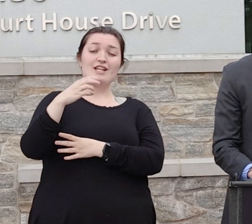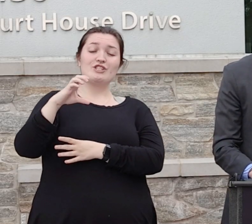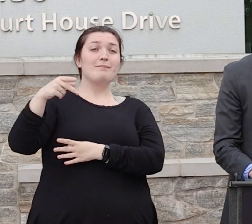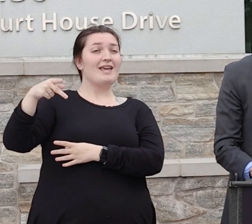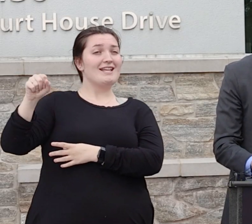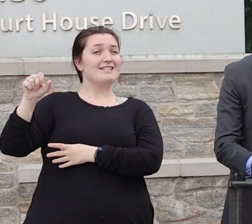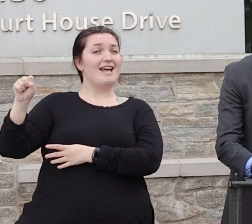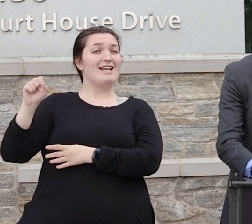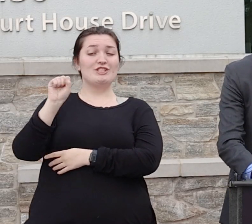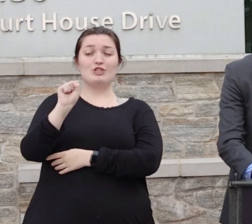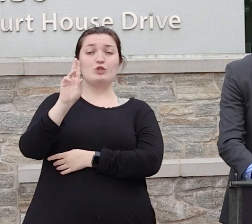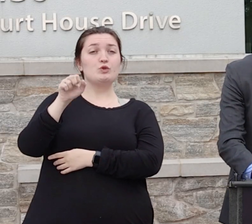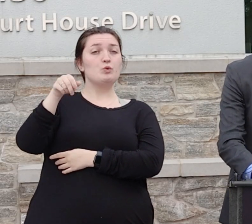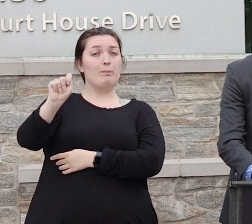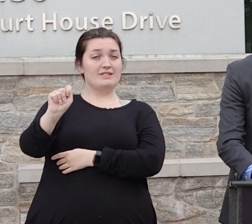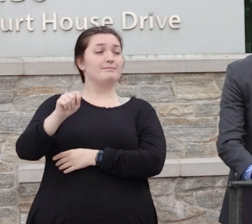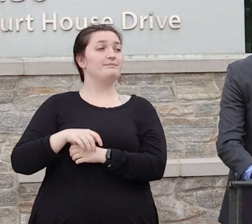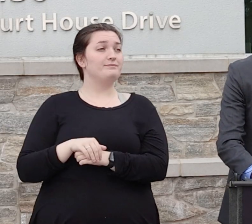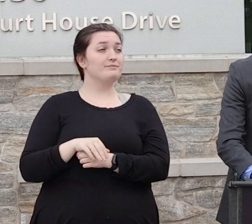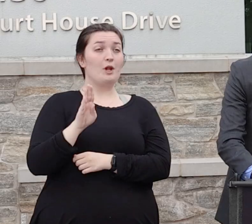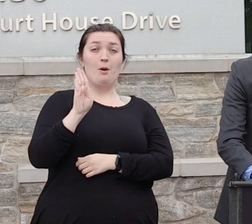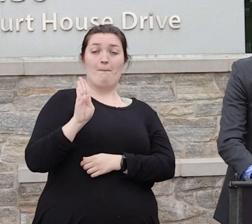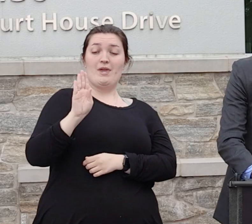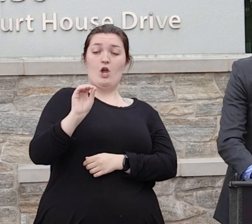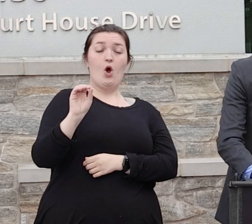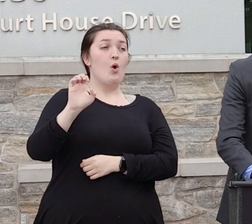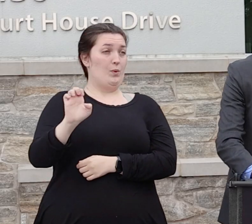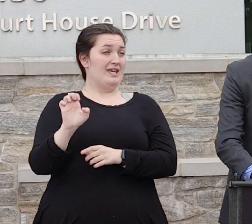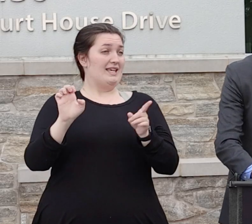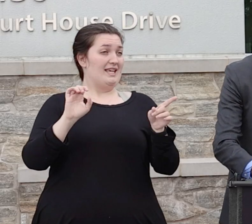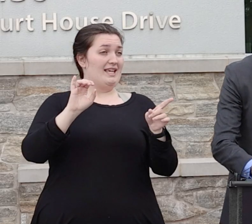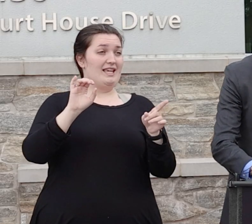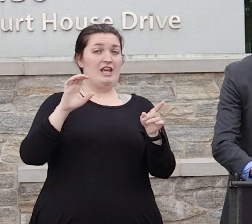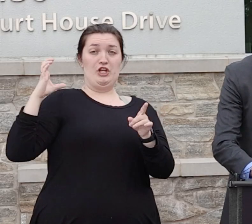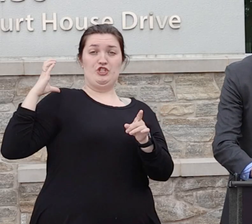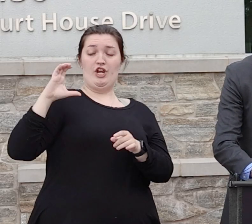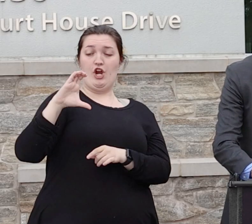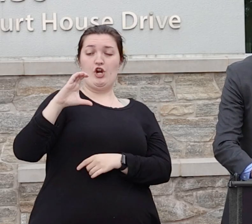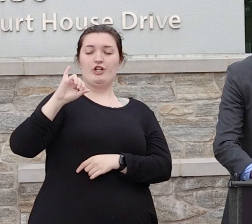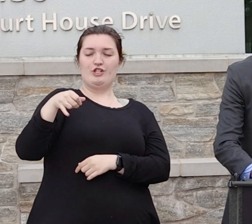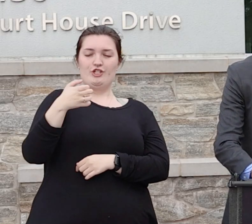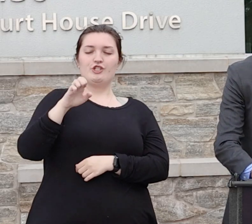Thank you. Board of Education Chair Jen Mallow.